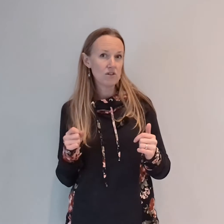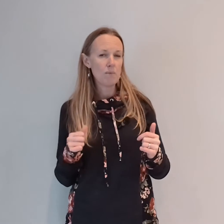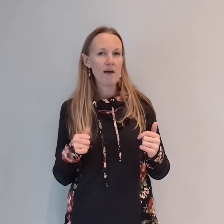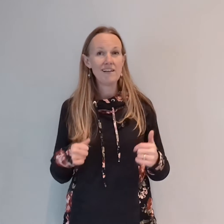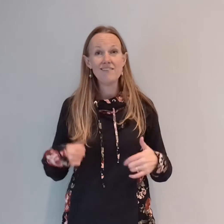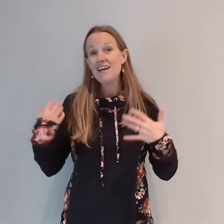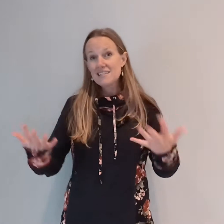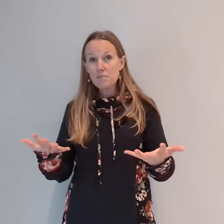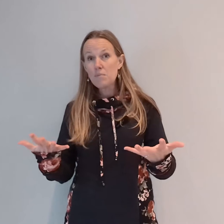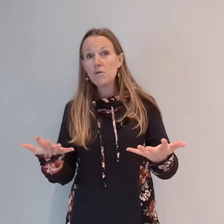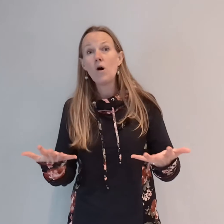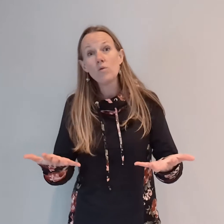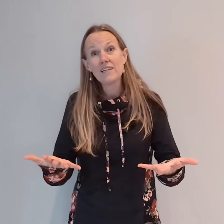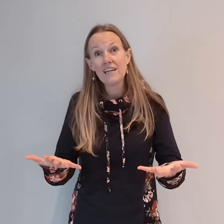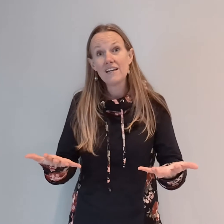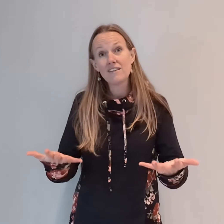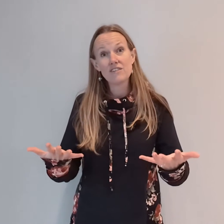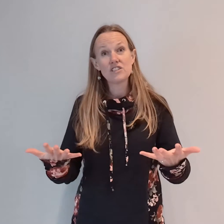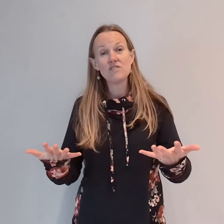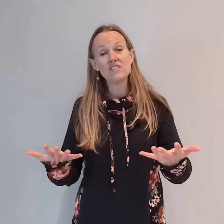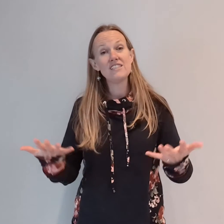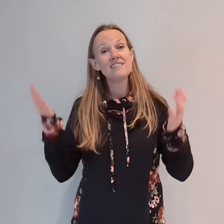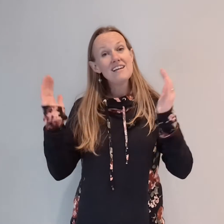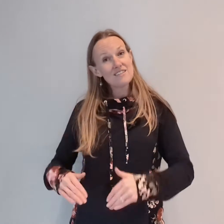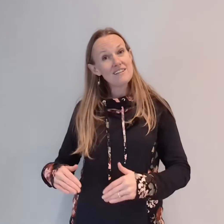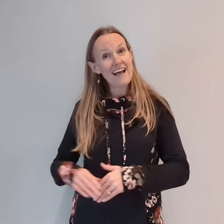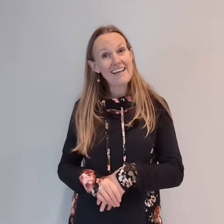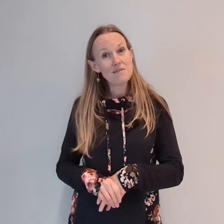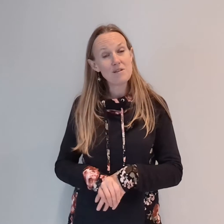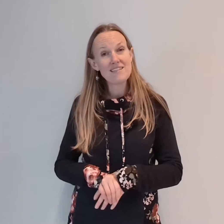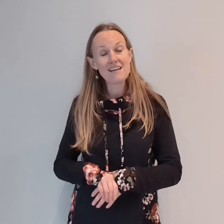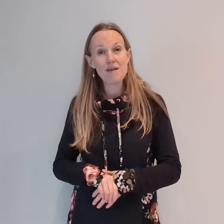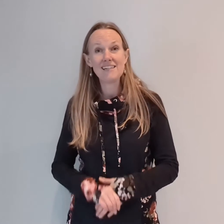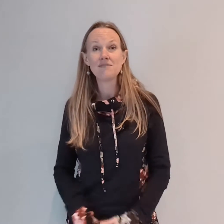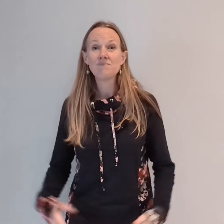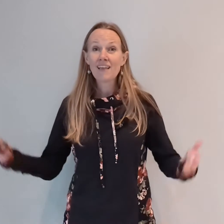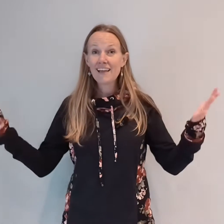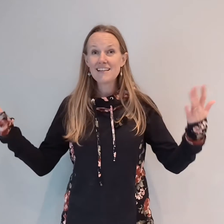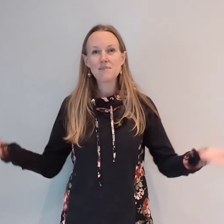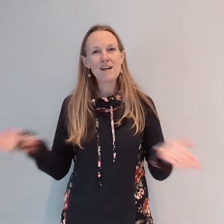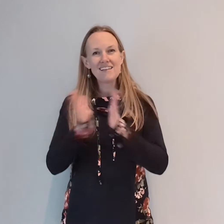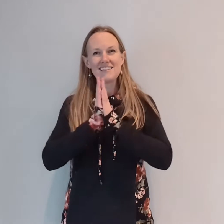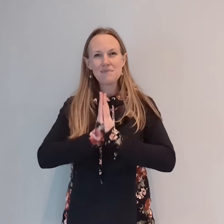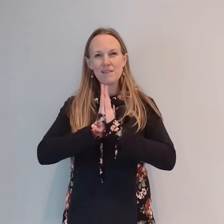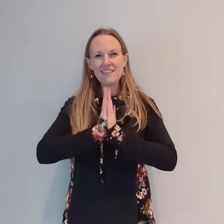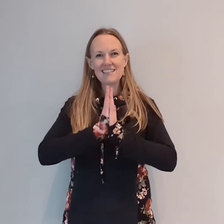so repetitive. Some people only need the first 2 verses. So then in that case, print the second page. Okay, and last but not least, please